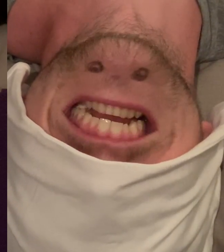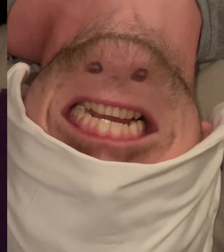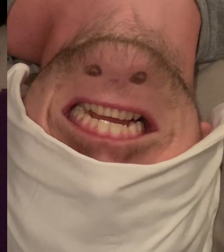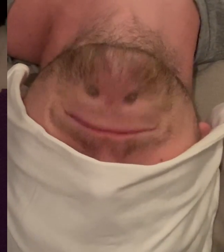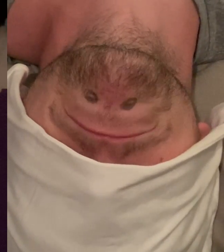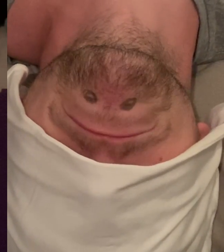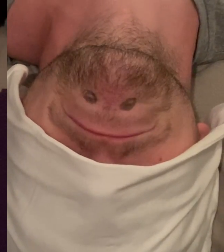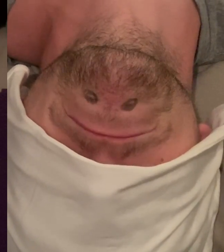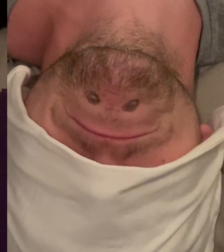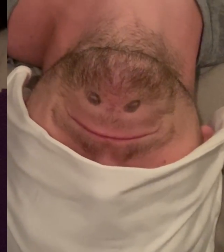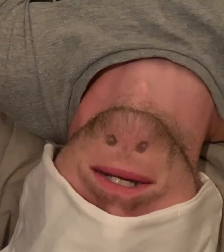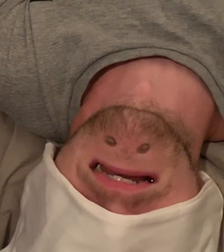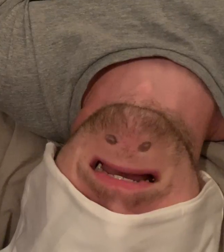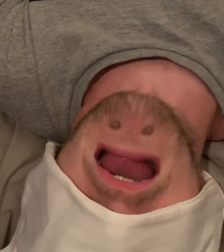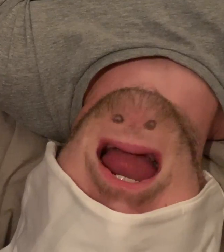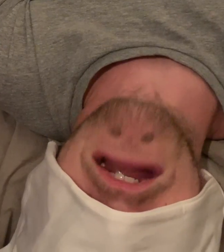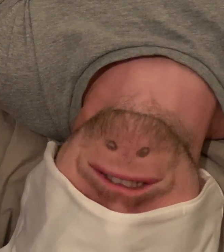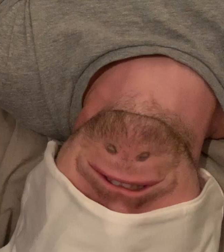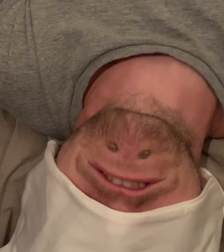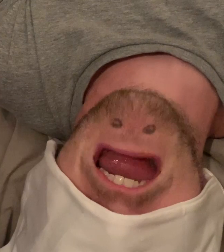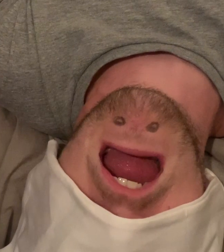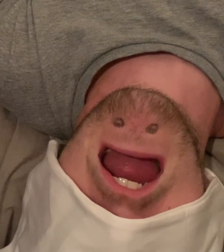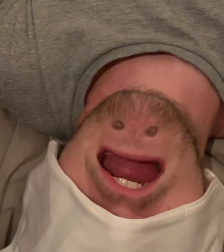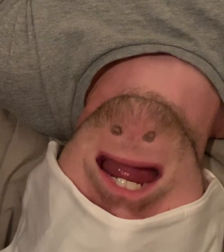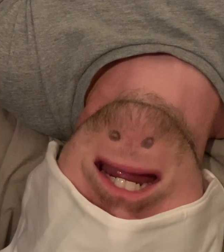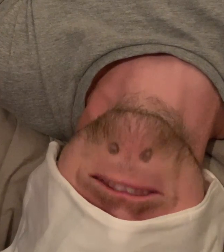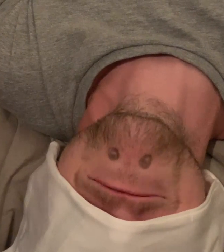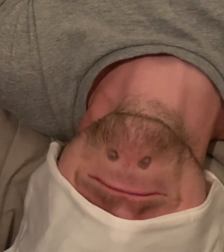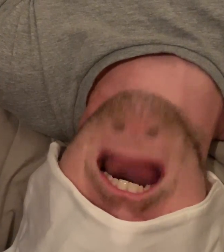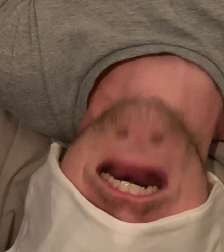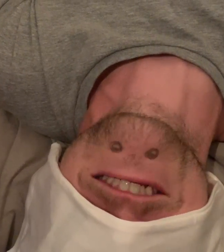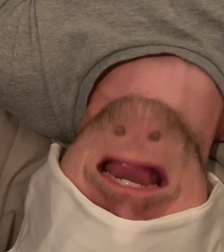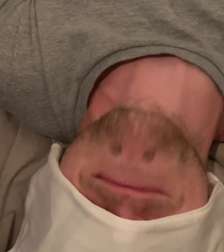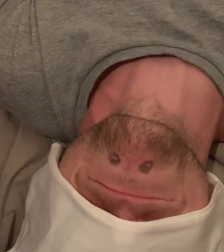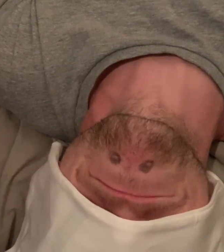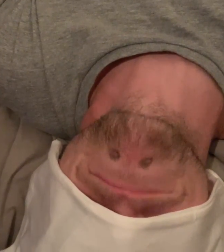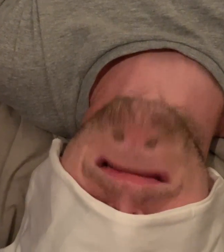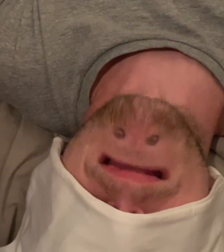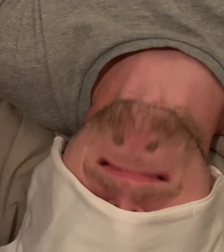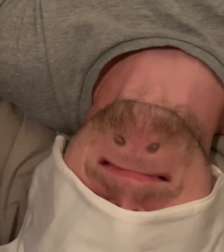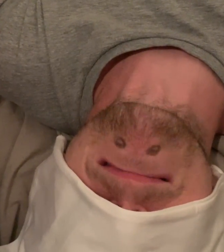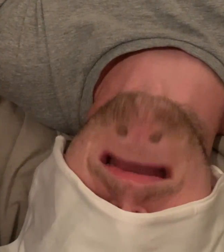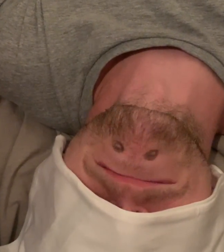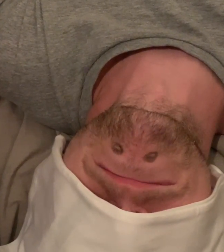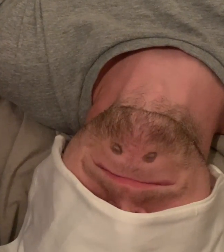It's fantastic!